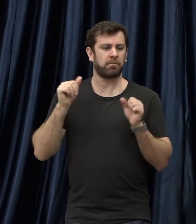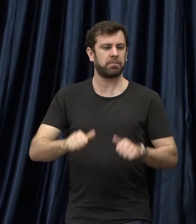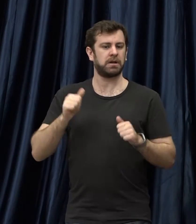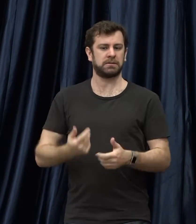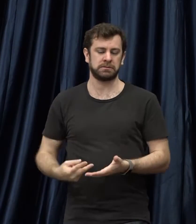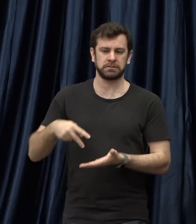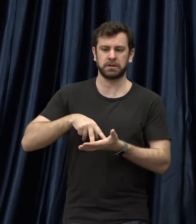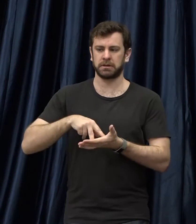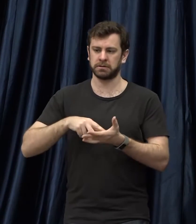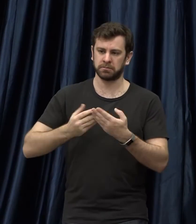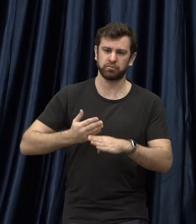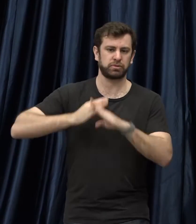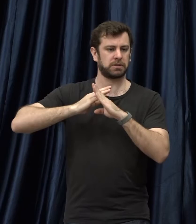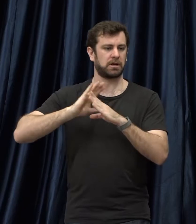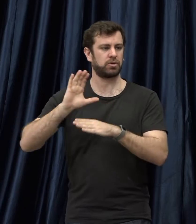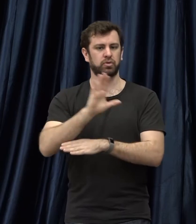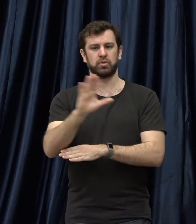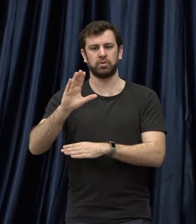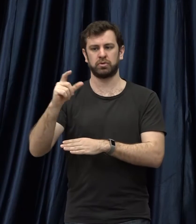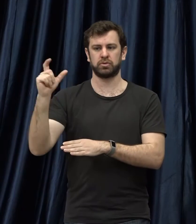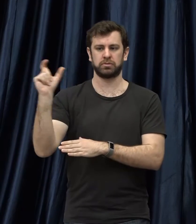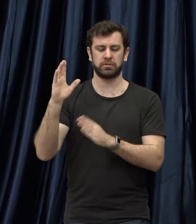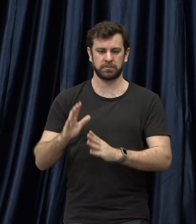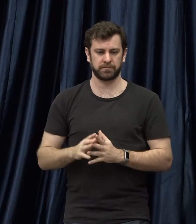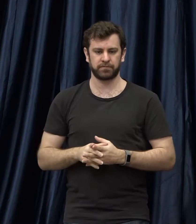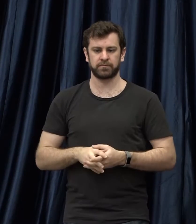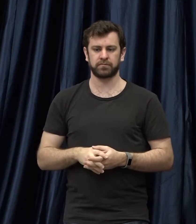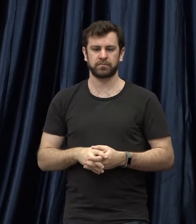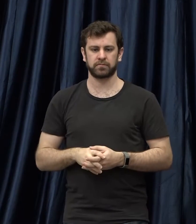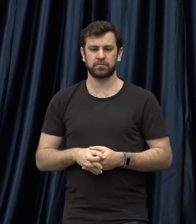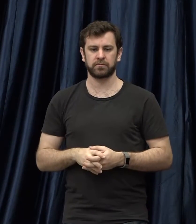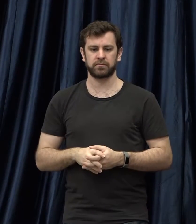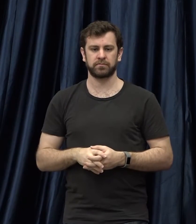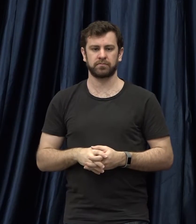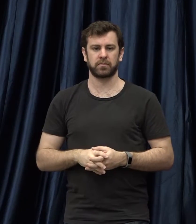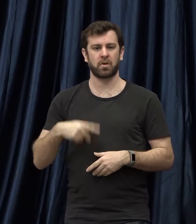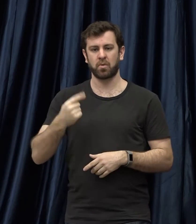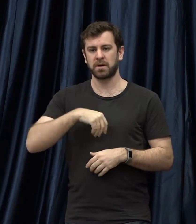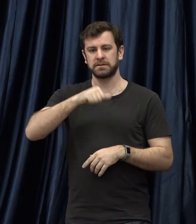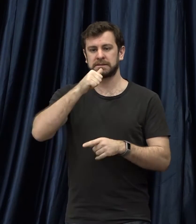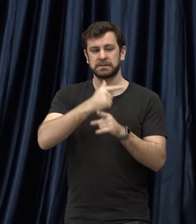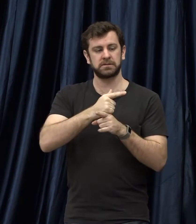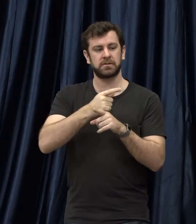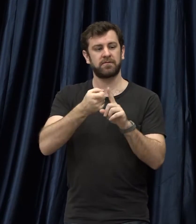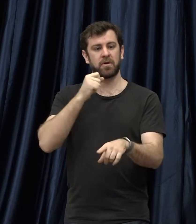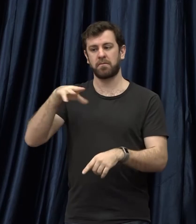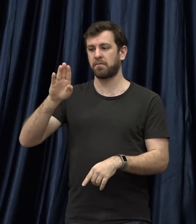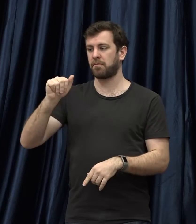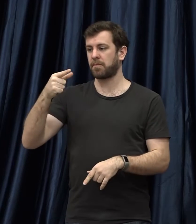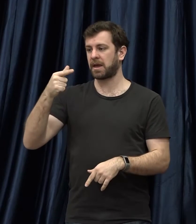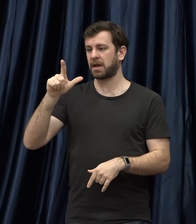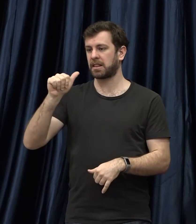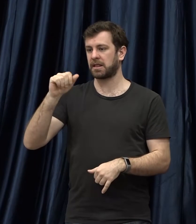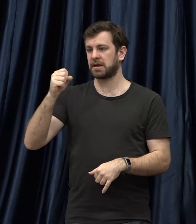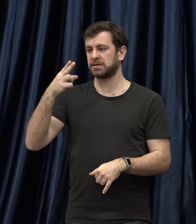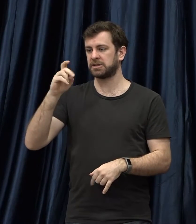Allah subhanahu wa ta'ala. Sister Husni Ara Parveen of Bangladesh, 42